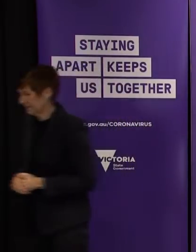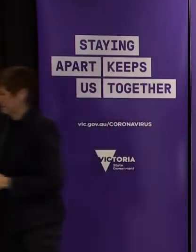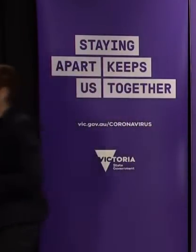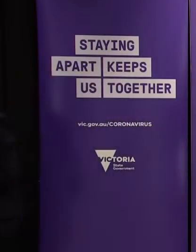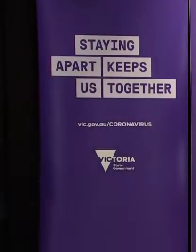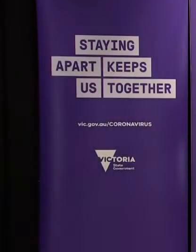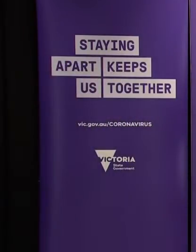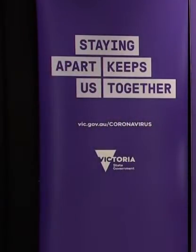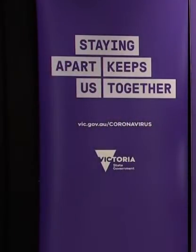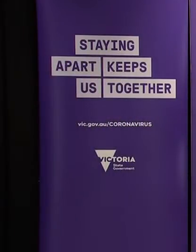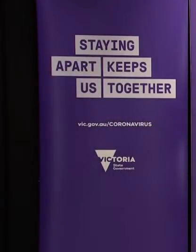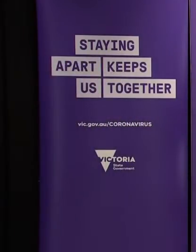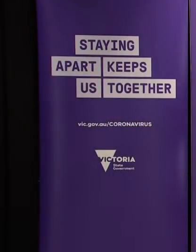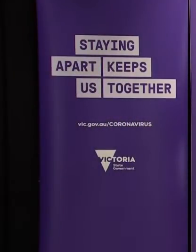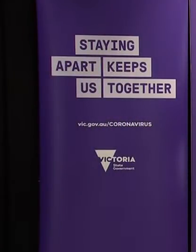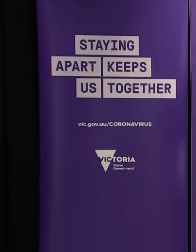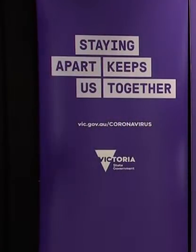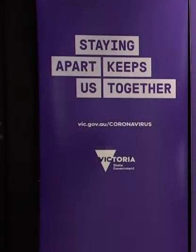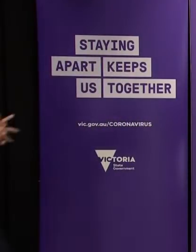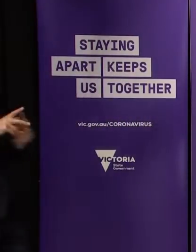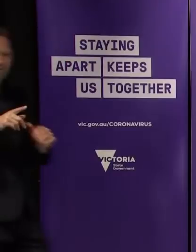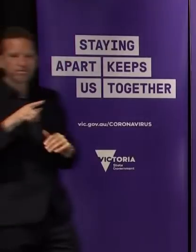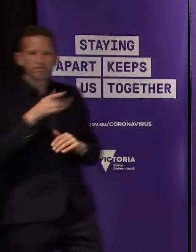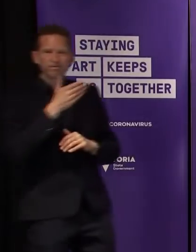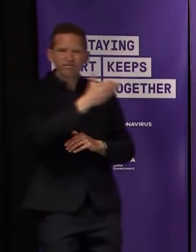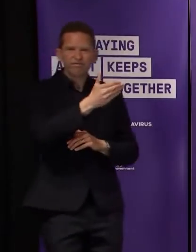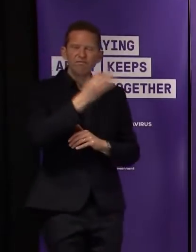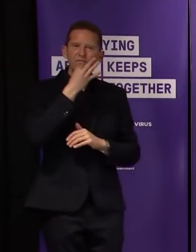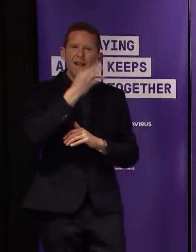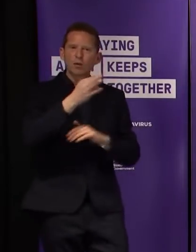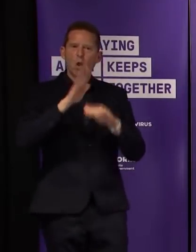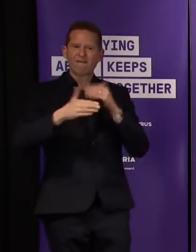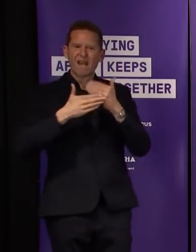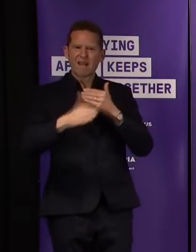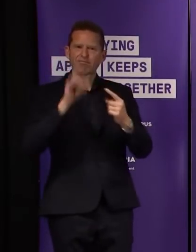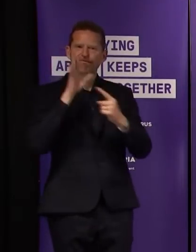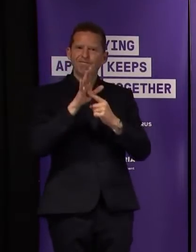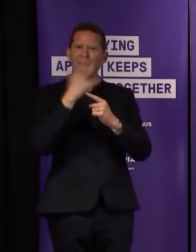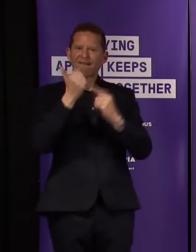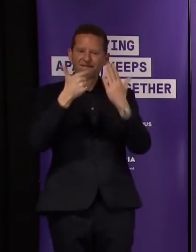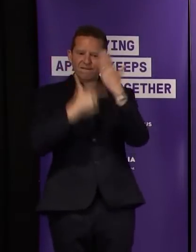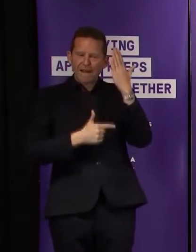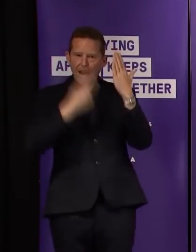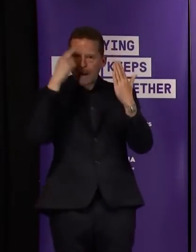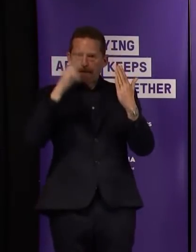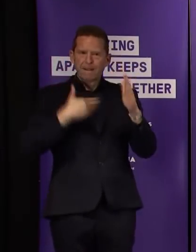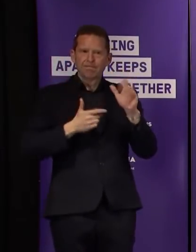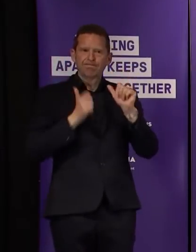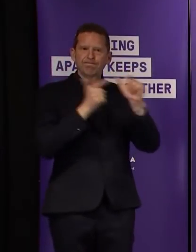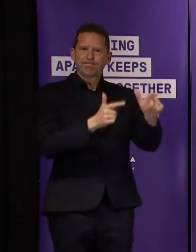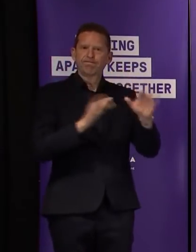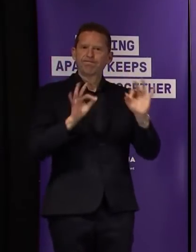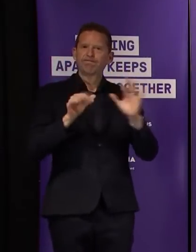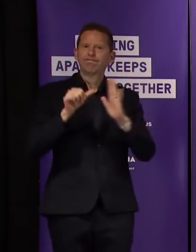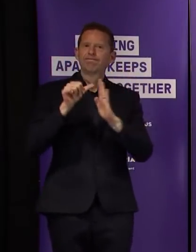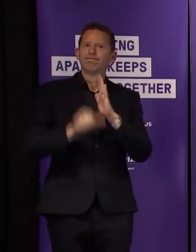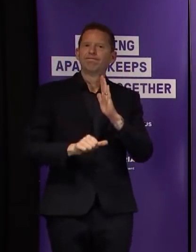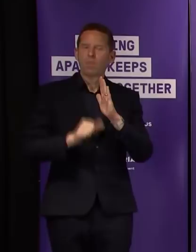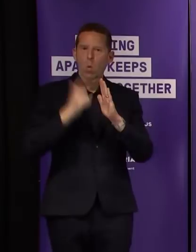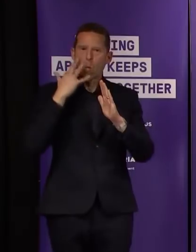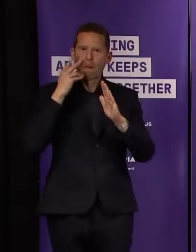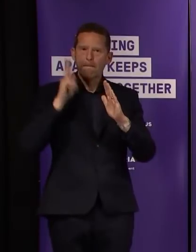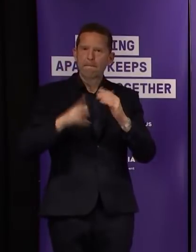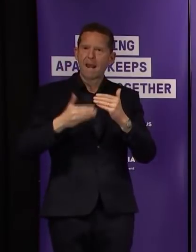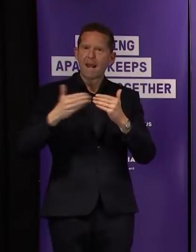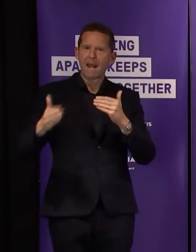finalised yet, Michael. That's a very important question. I know there are many people out there who've had to have their surgery cancelled, not just public patients, but private patients as